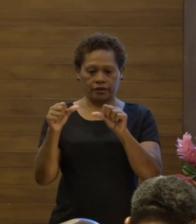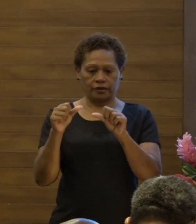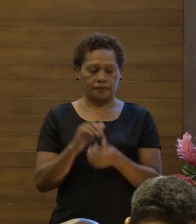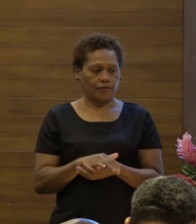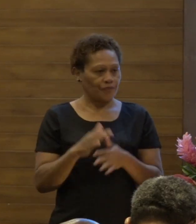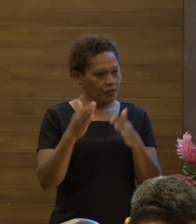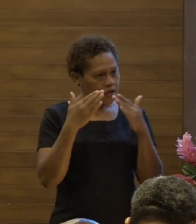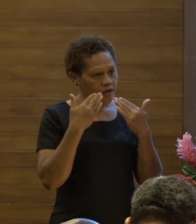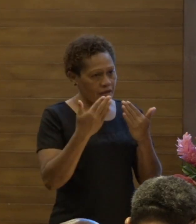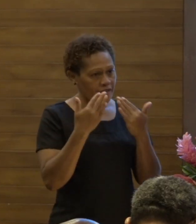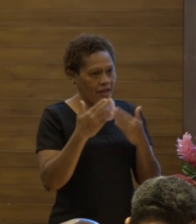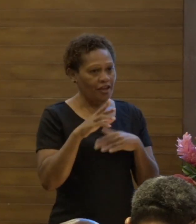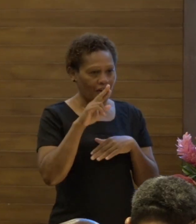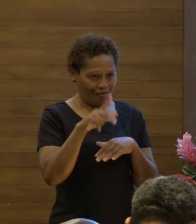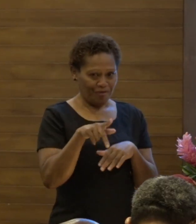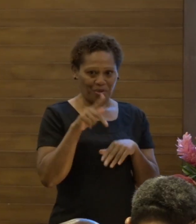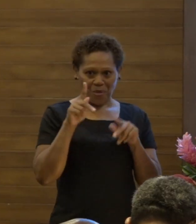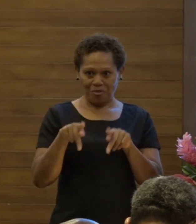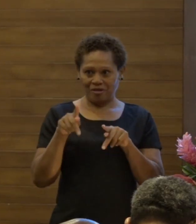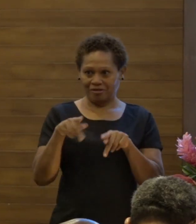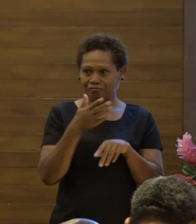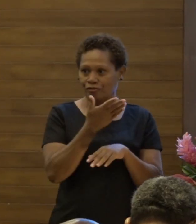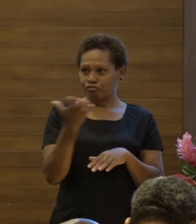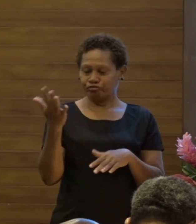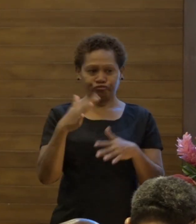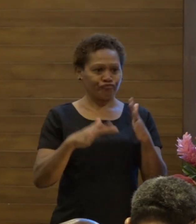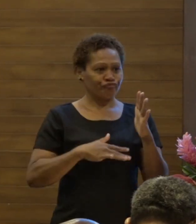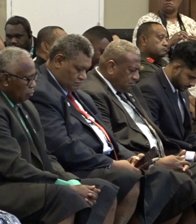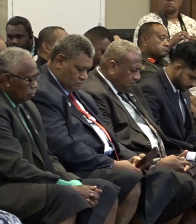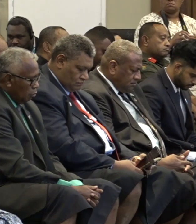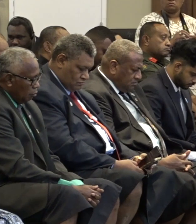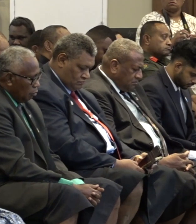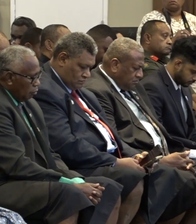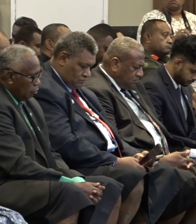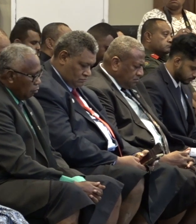Thank you for coming in big numbers.